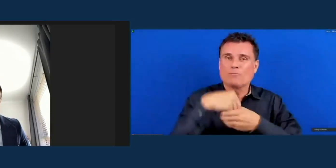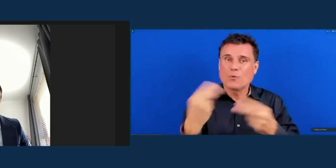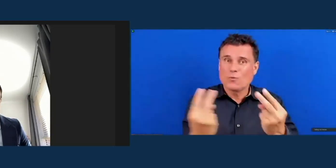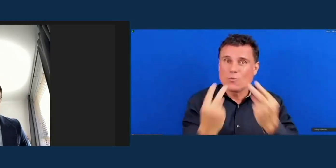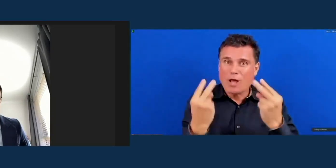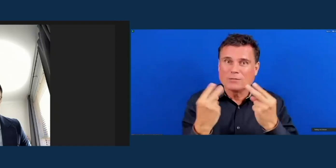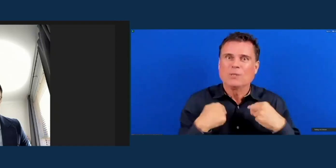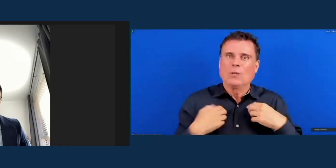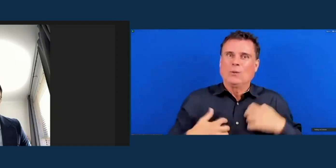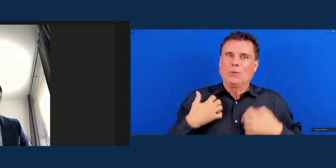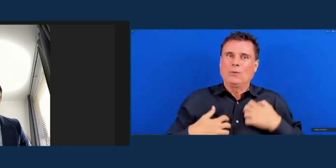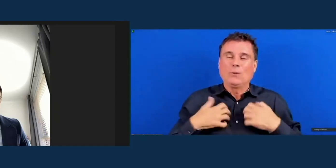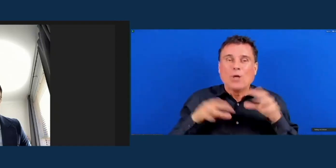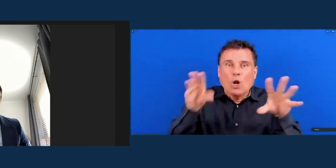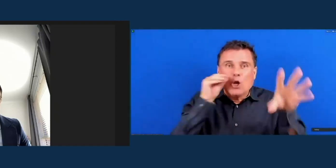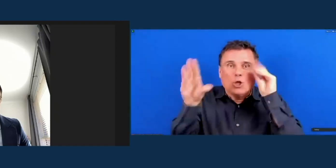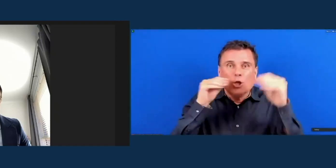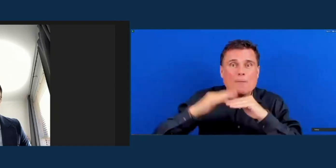breakout sessions.